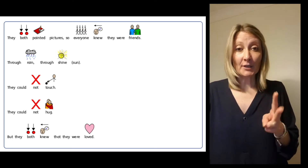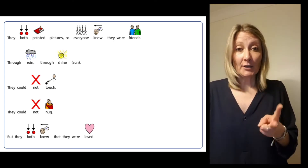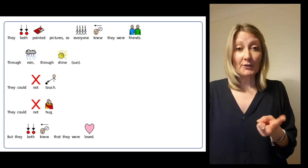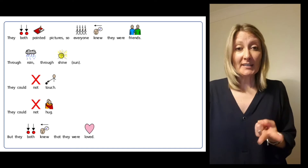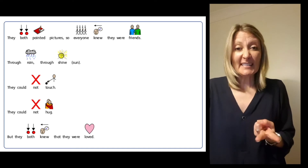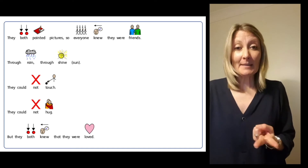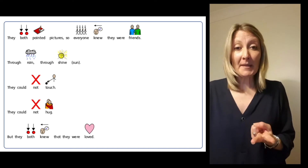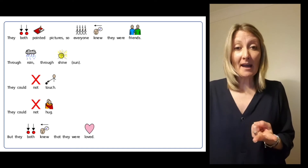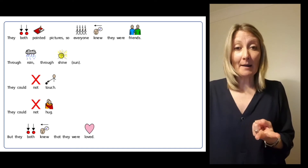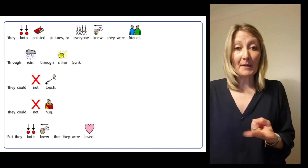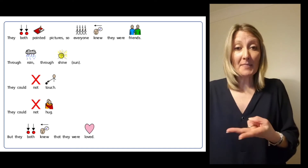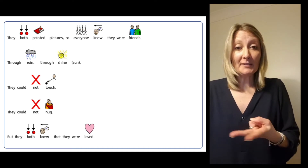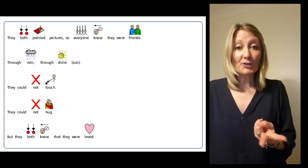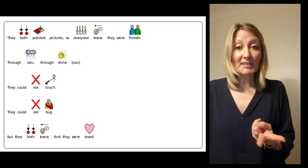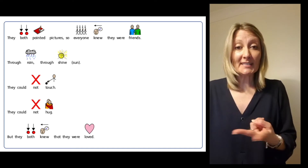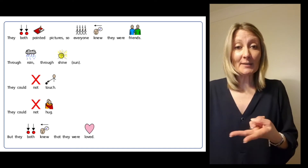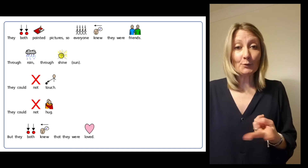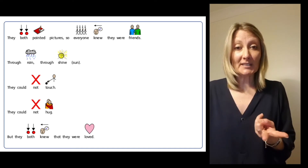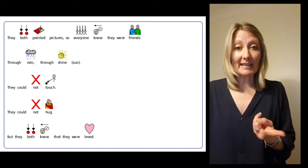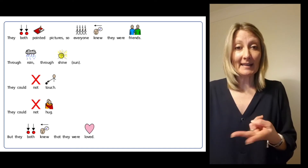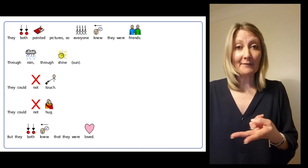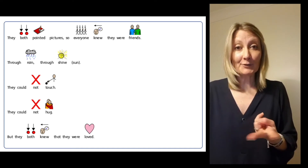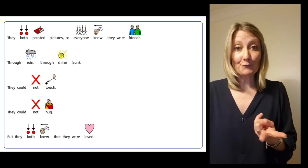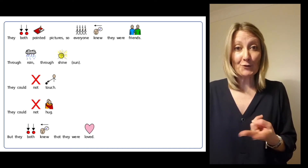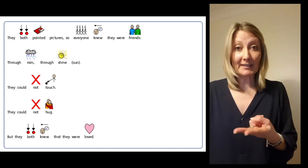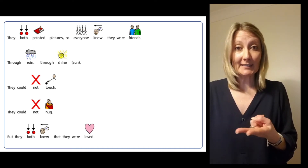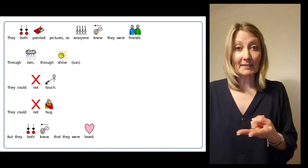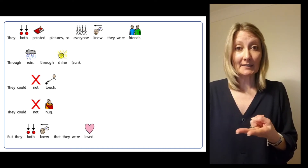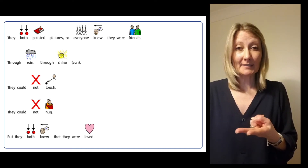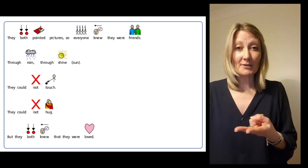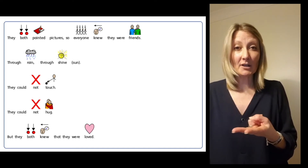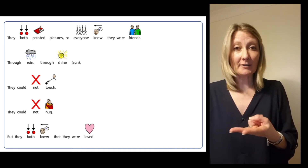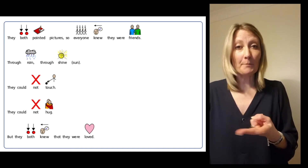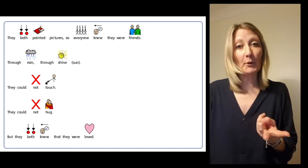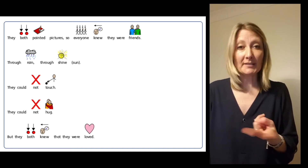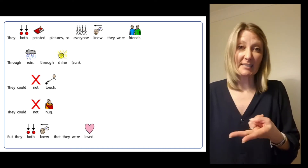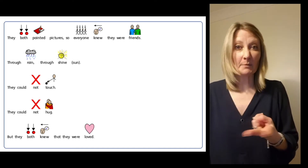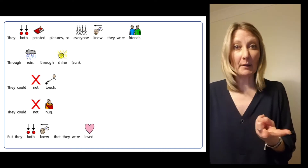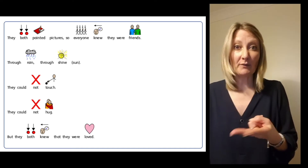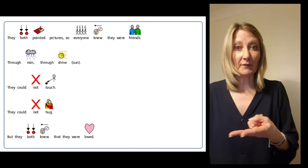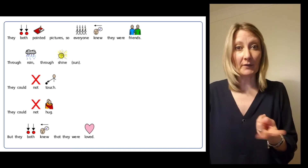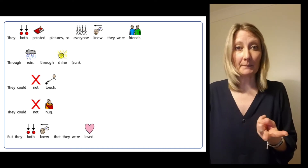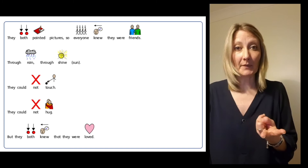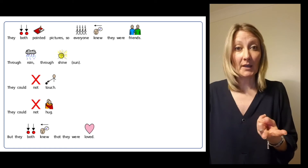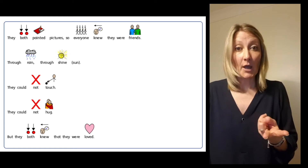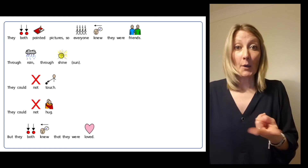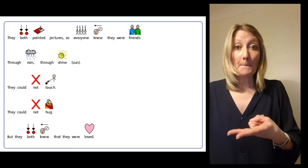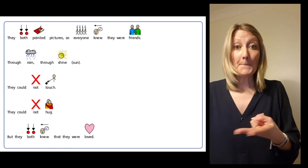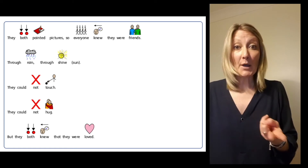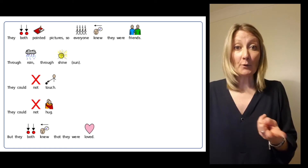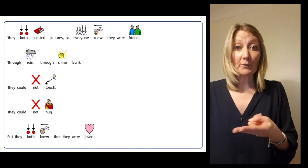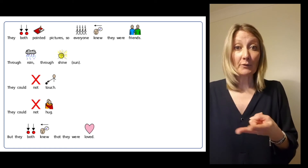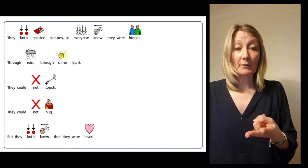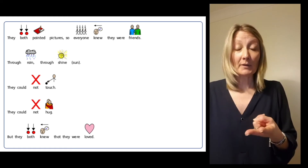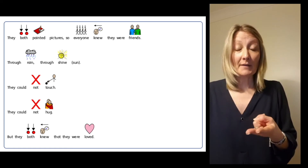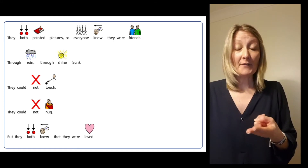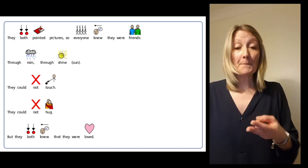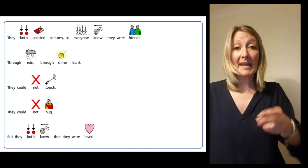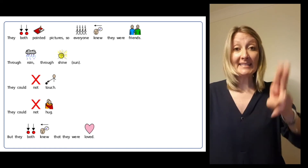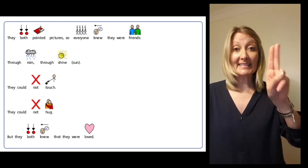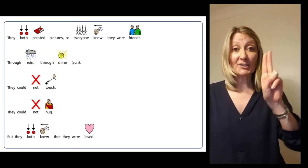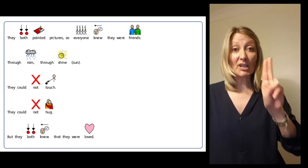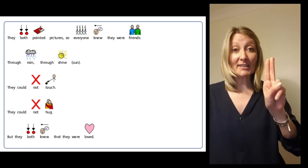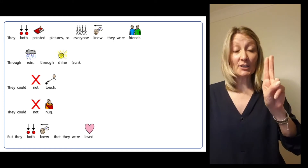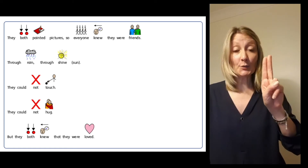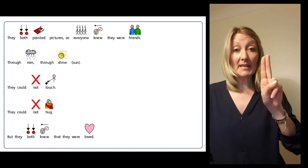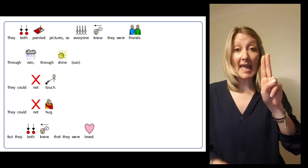hand. You're going to tip it up and then just tilt it left and right. So you're kind of pointing to both of them. Both. For